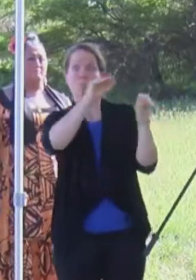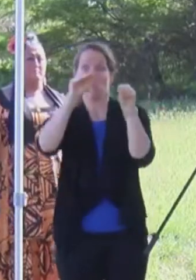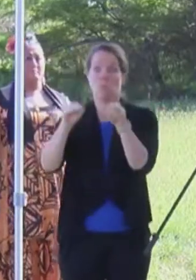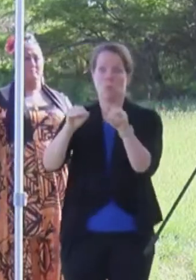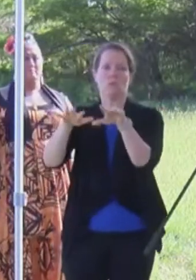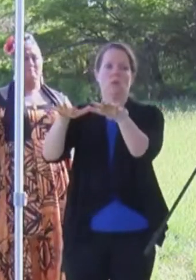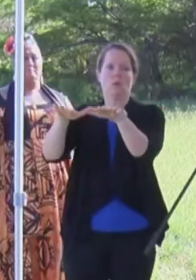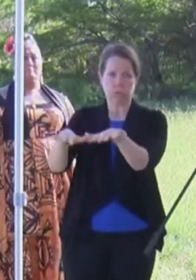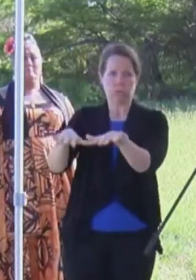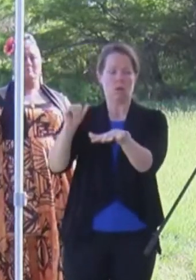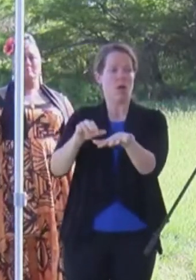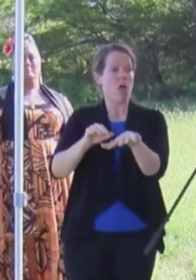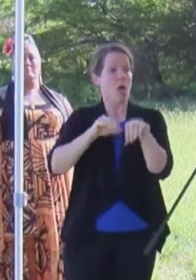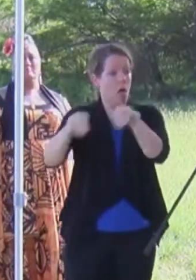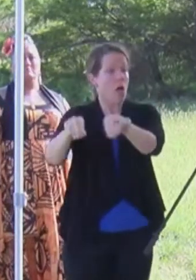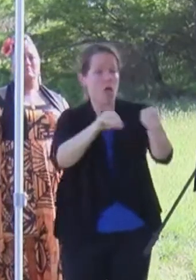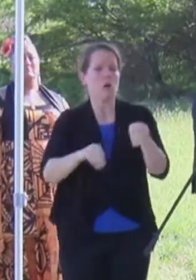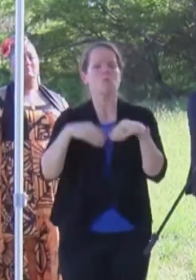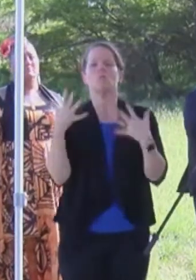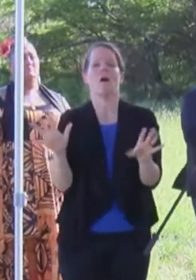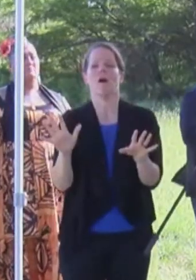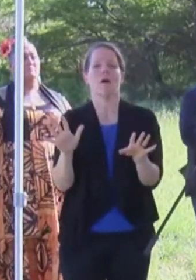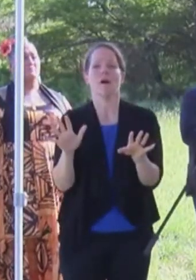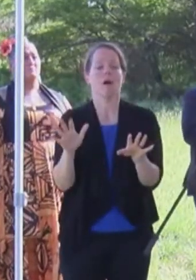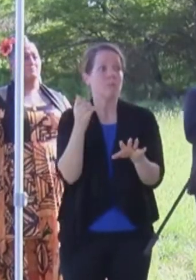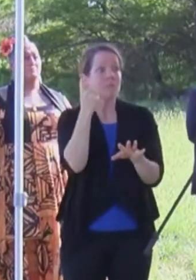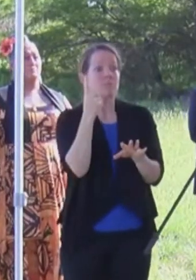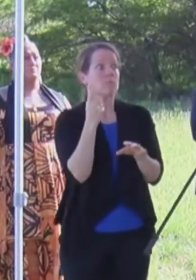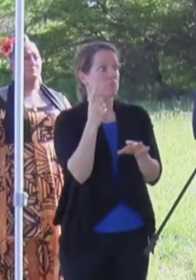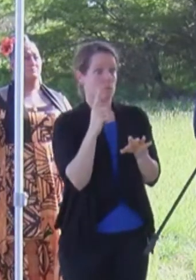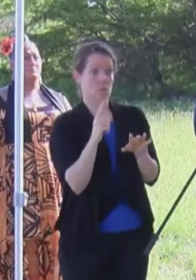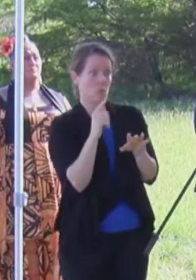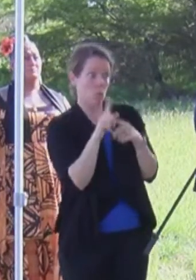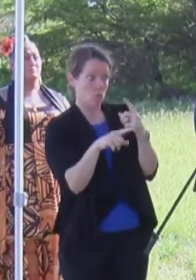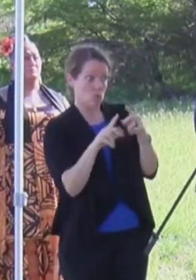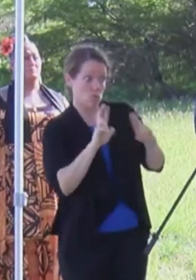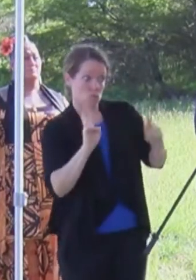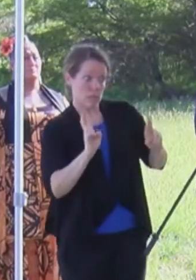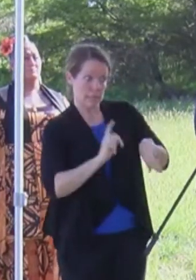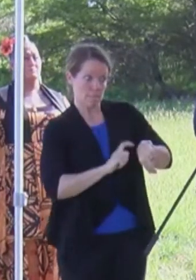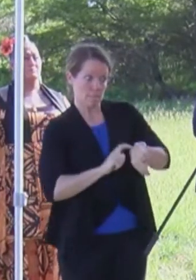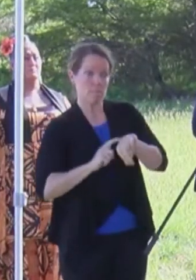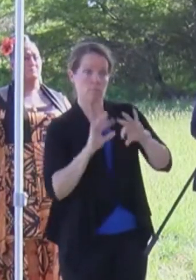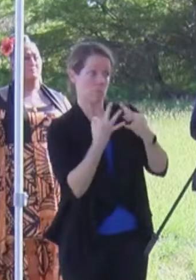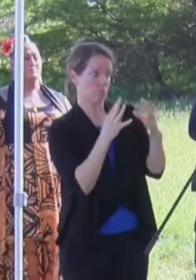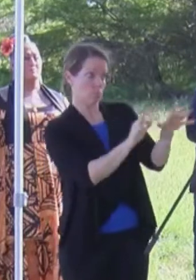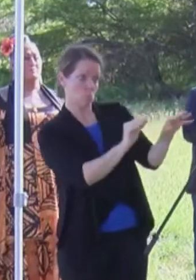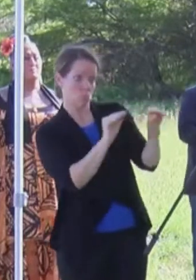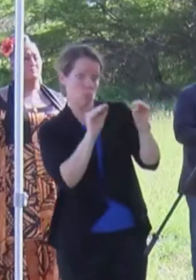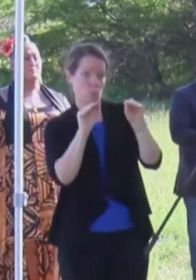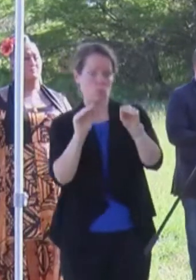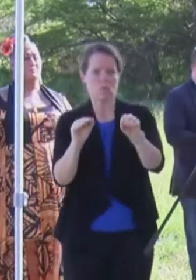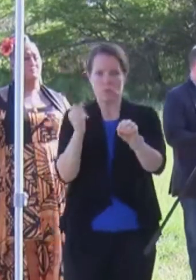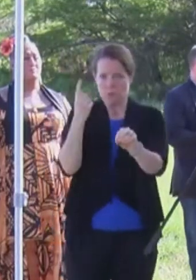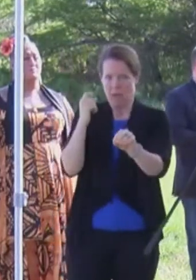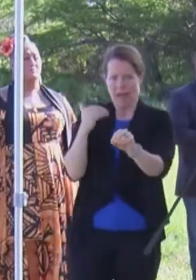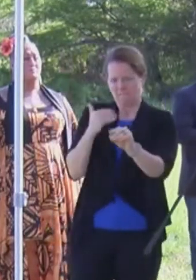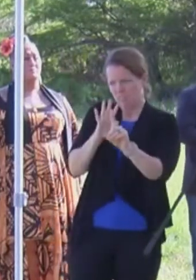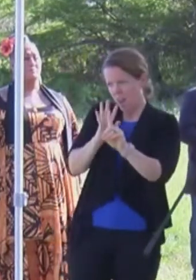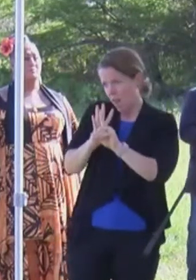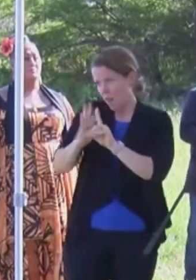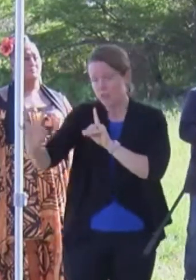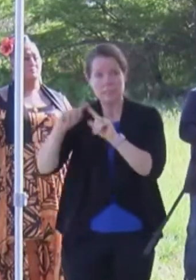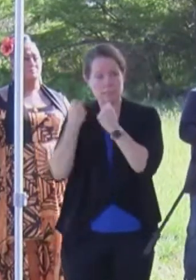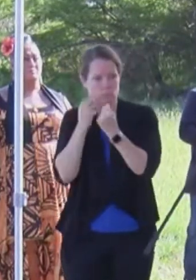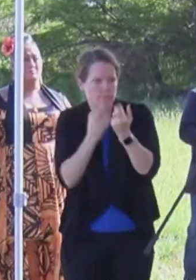our shelter resident transition teams are standing ready to answer any questions and concerns and treat each individual as an